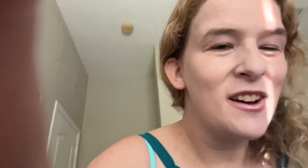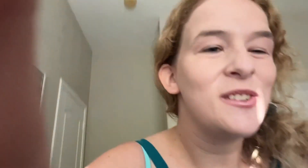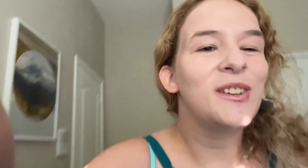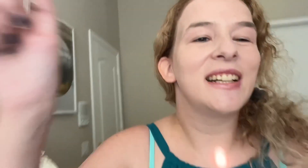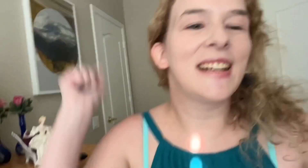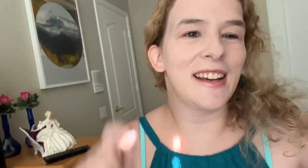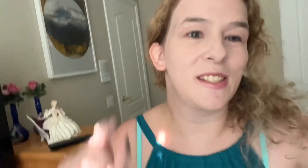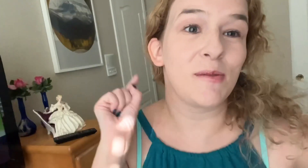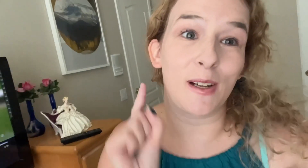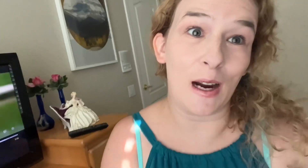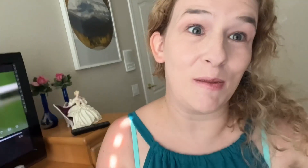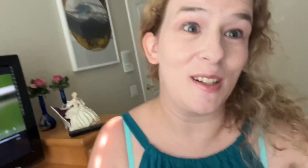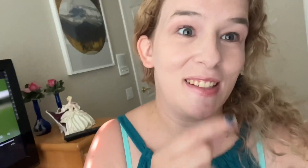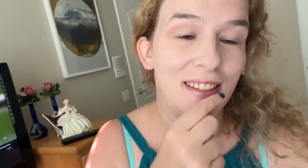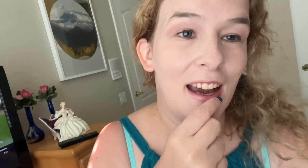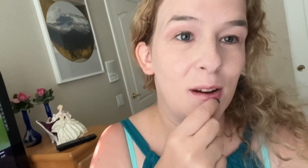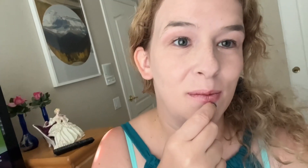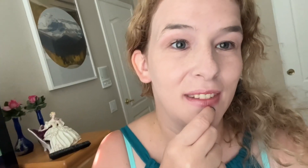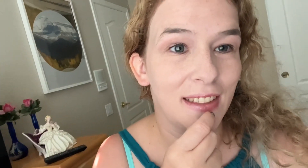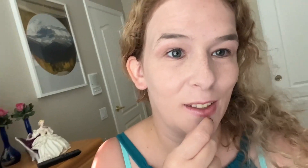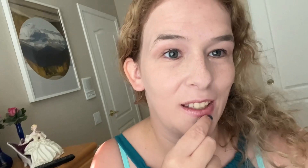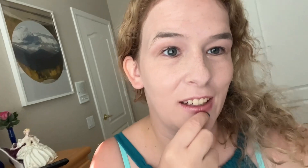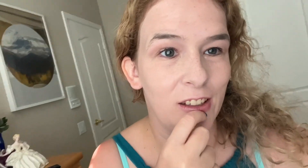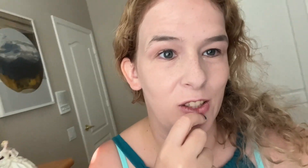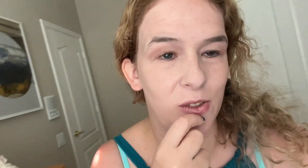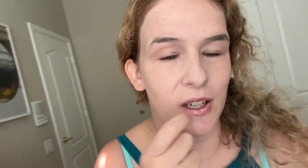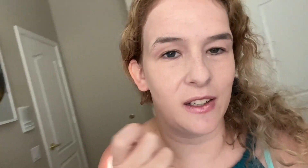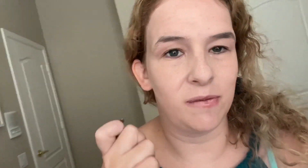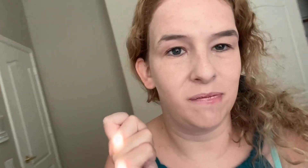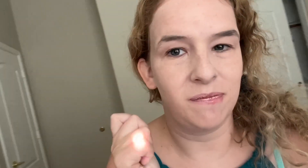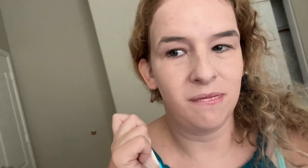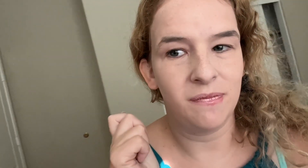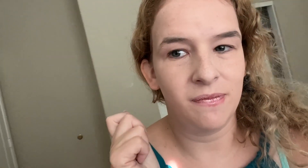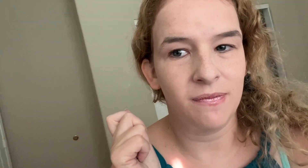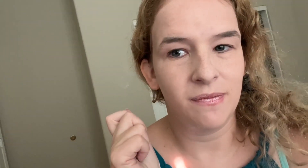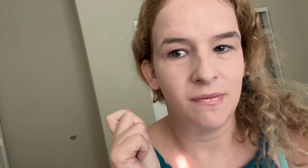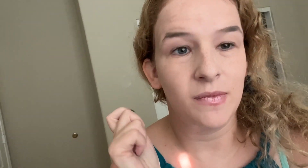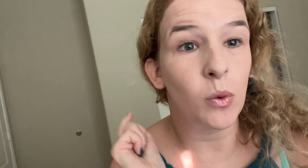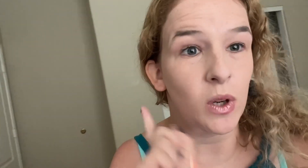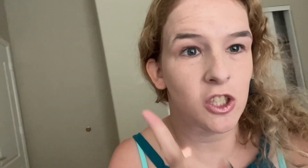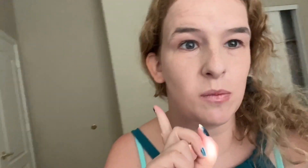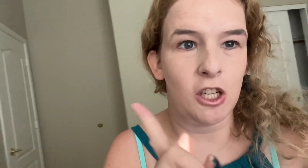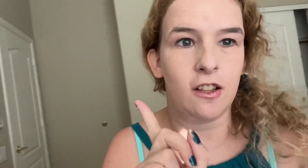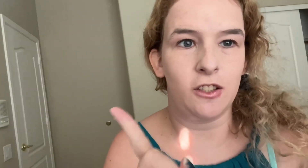Probably 1K subscribers. I am literally gonna do the one chip challenge.